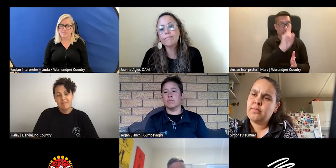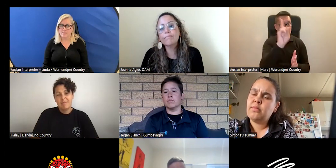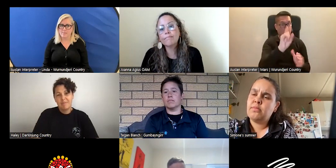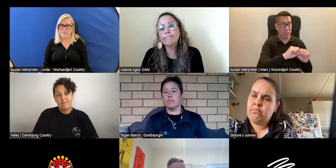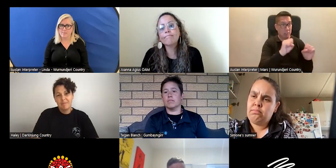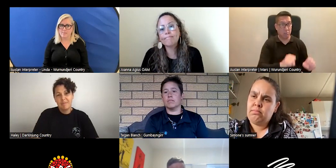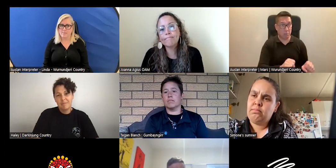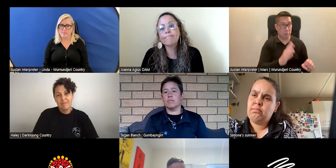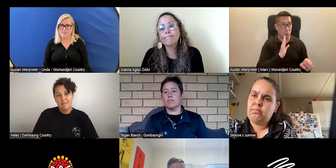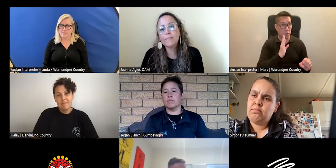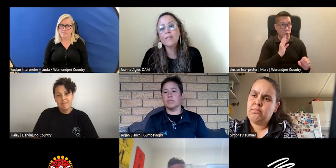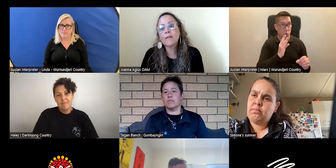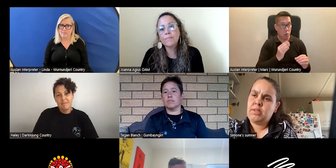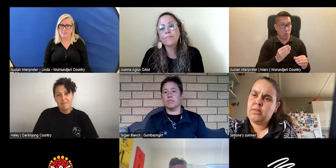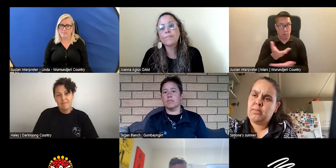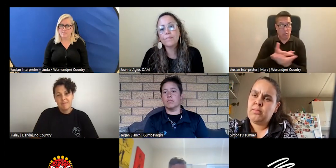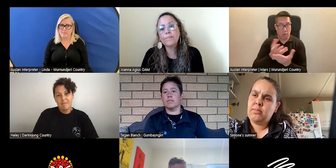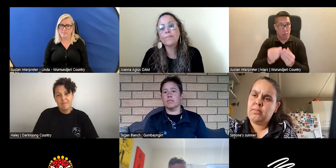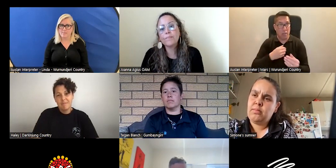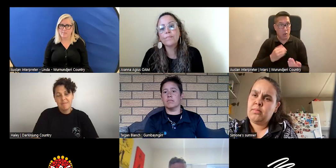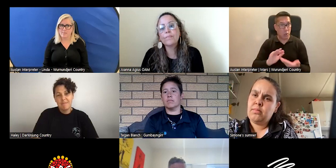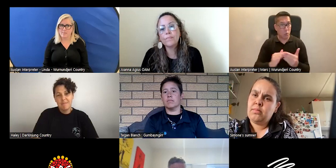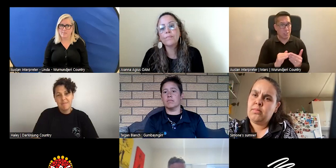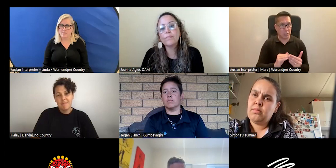when engaging with our communities. And we don't hear that too often.